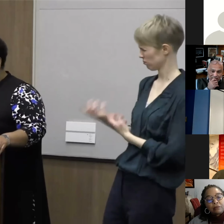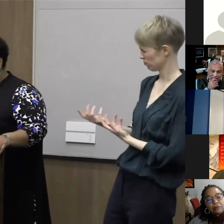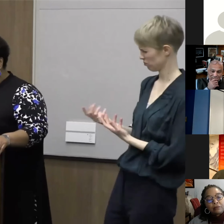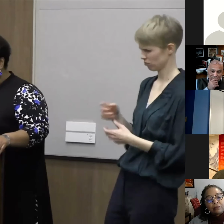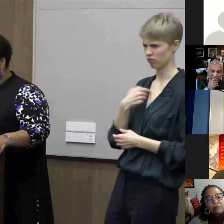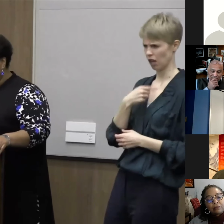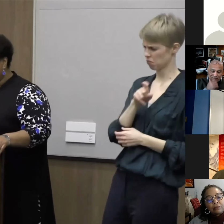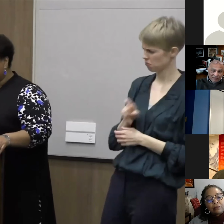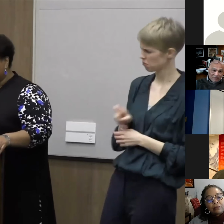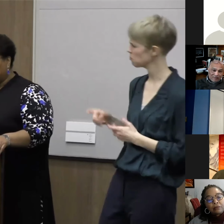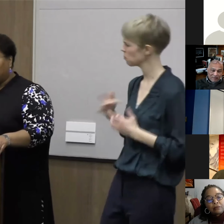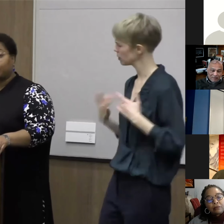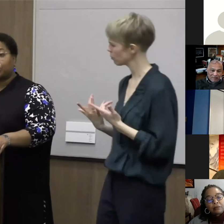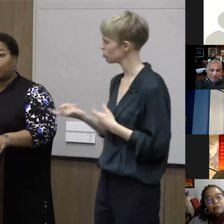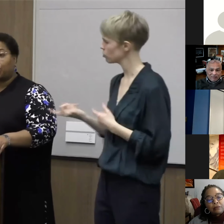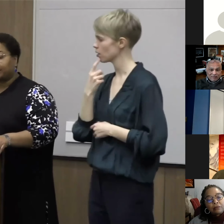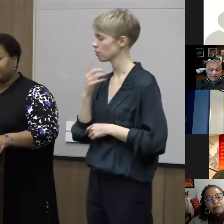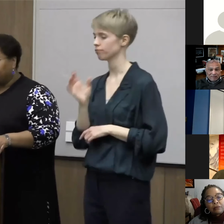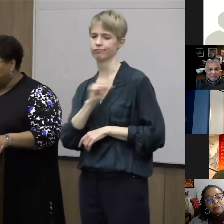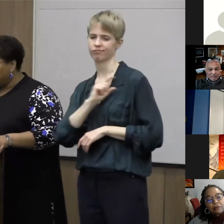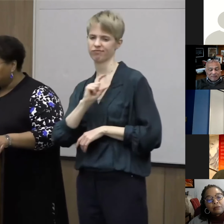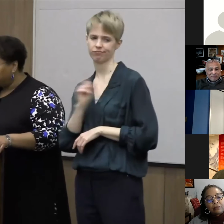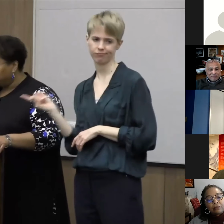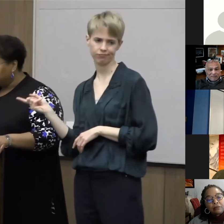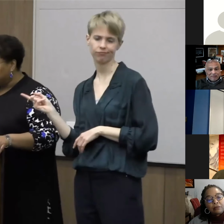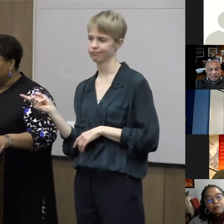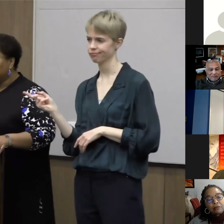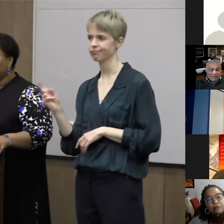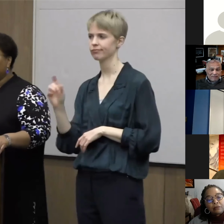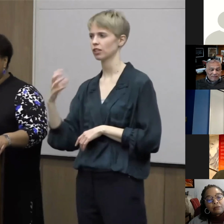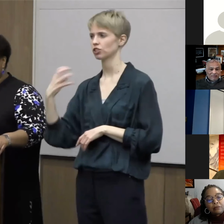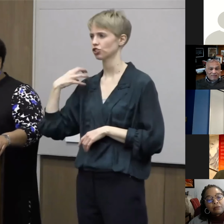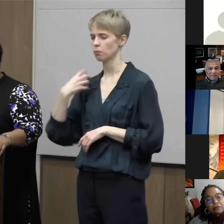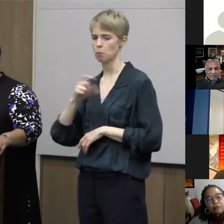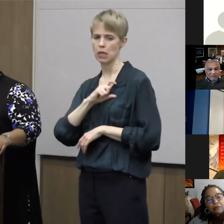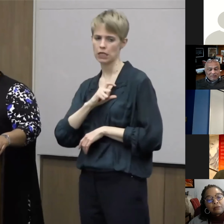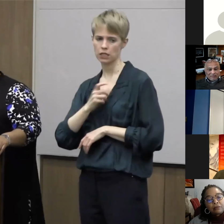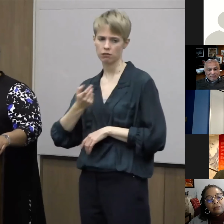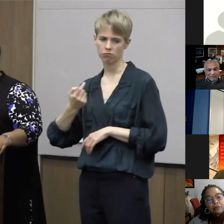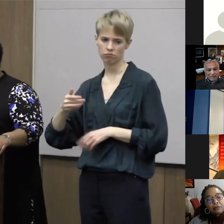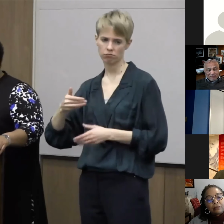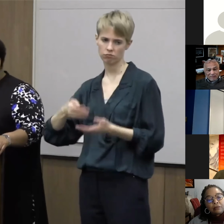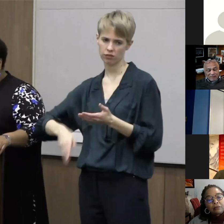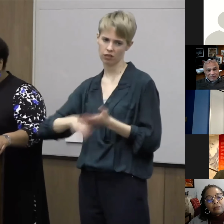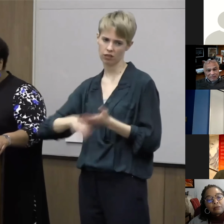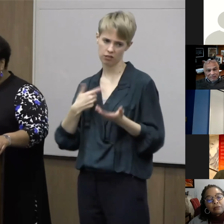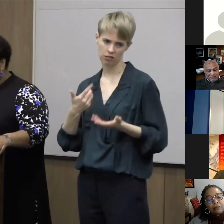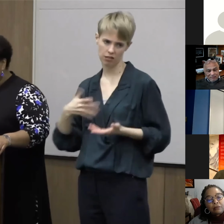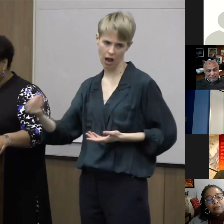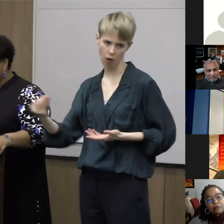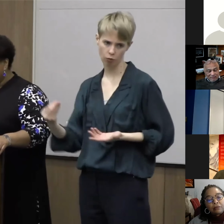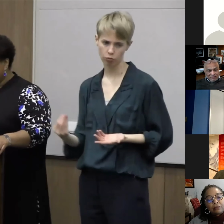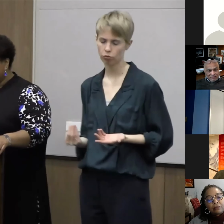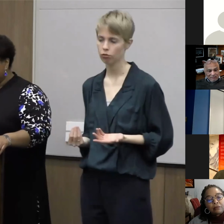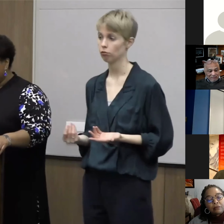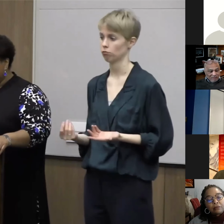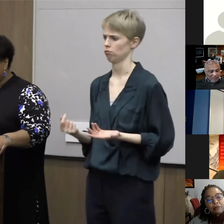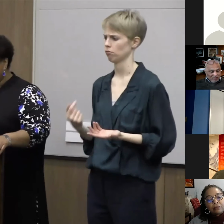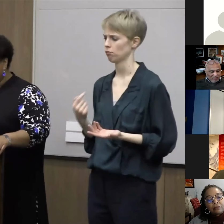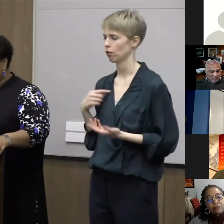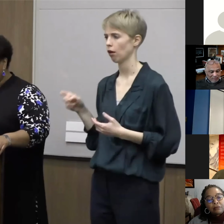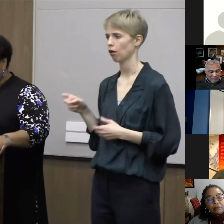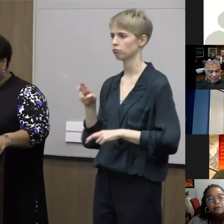And one of the ladies said it was a state highway patrolman and the chief of police who ordered us out. I got back on the bus, and one of the persons